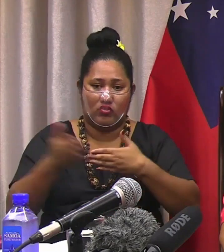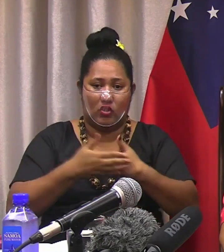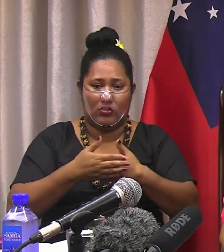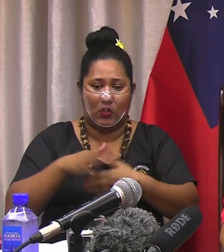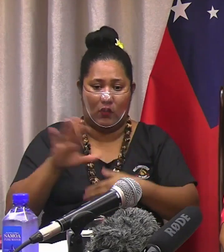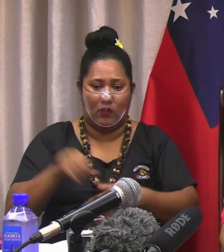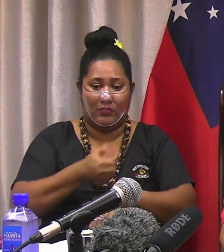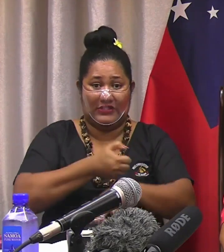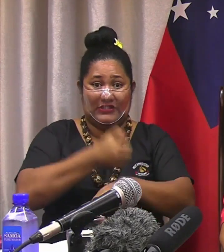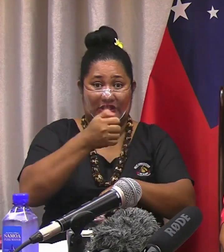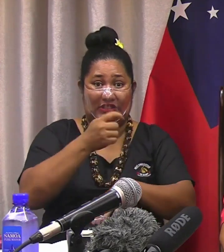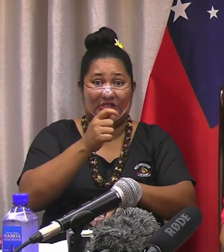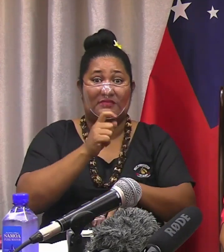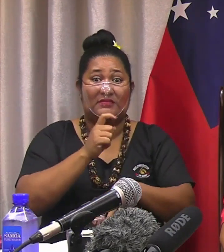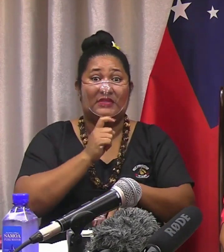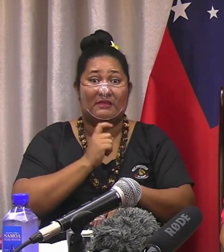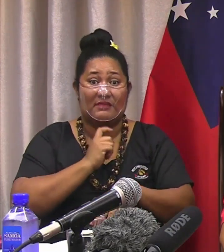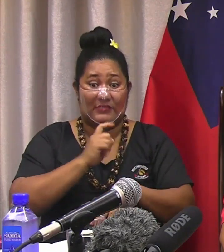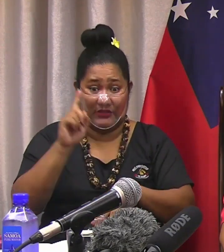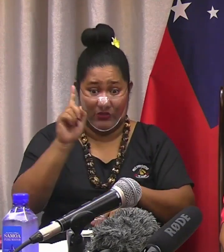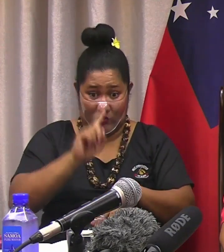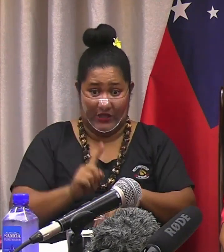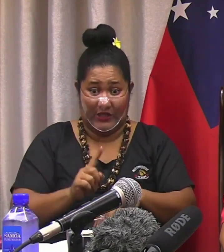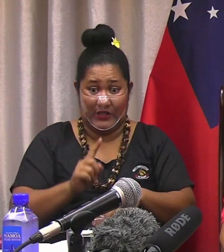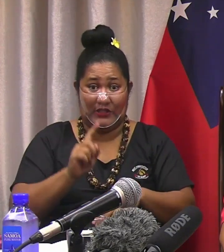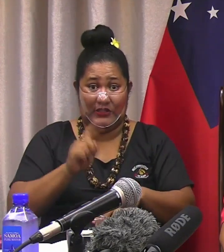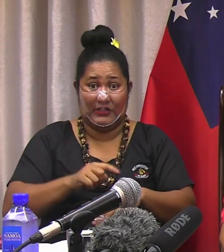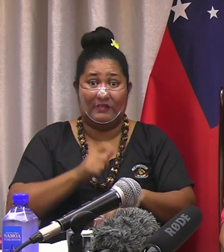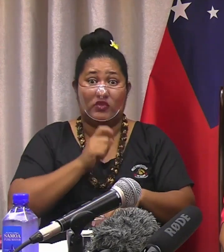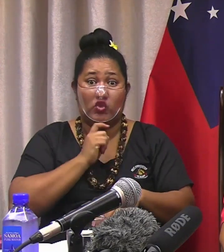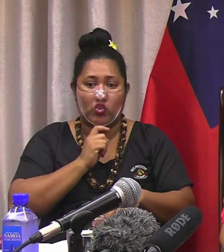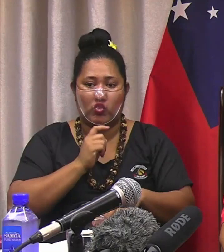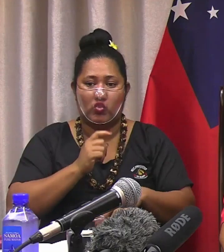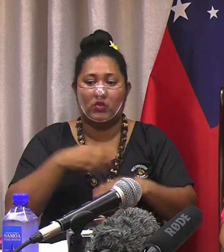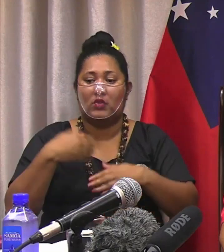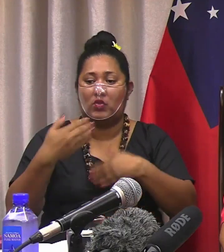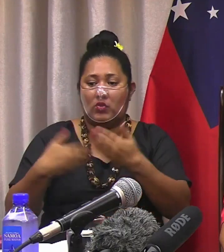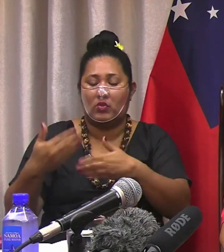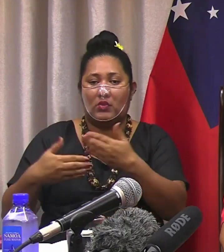to 6 p.m. on Thursday, 27th of January,